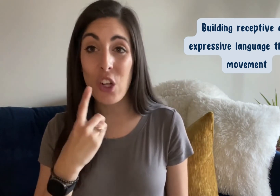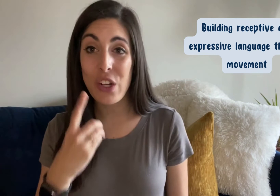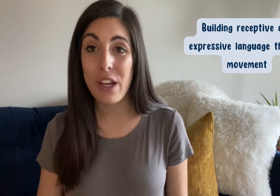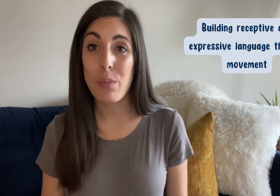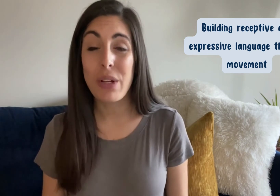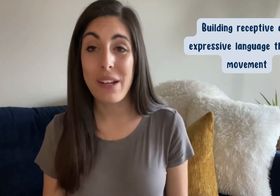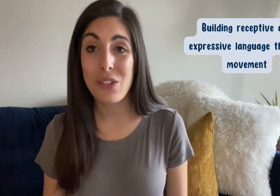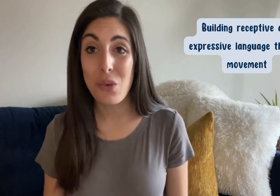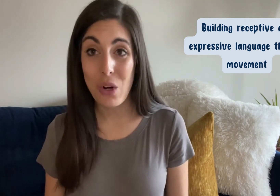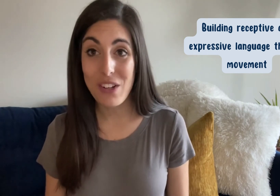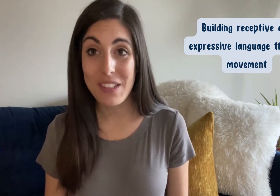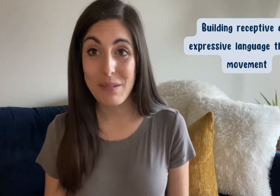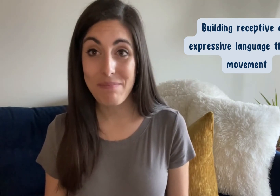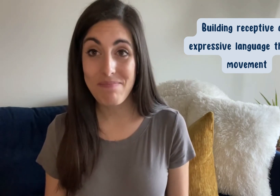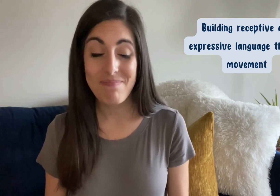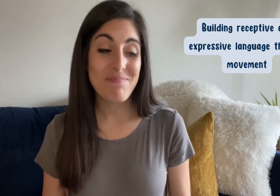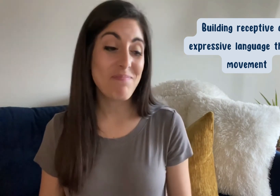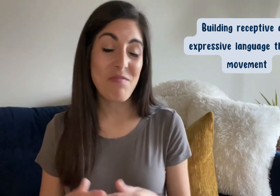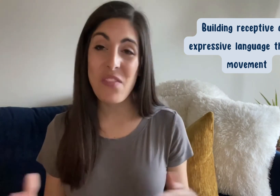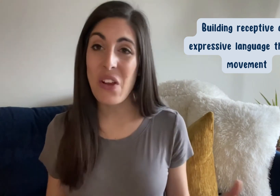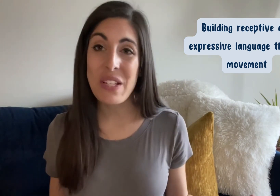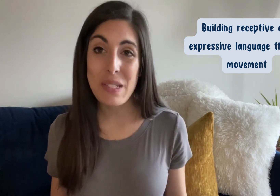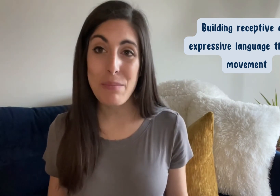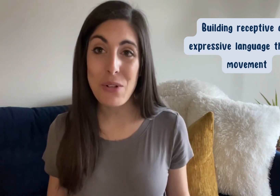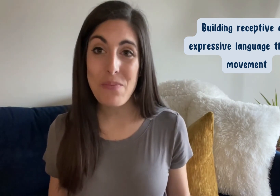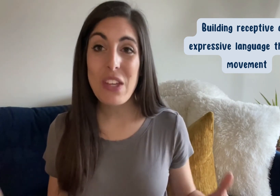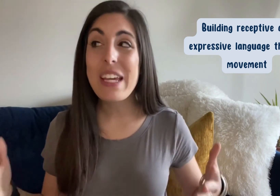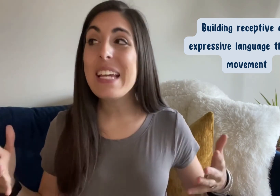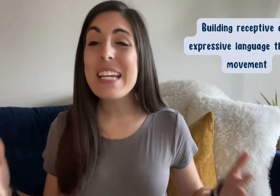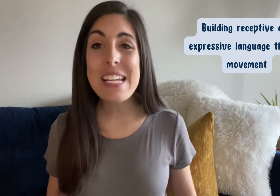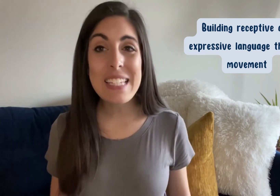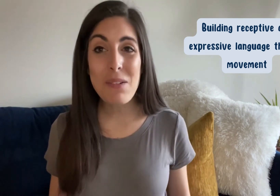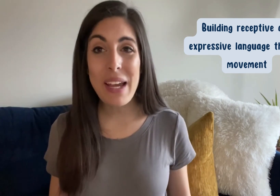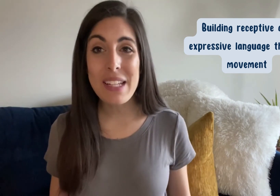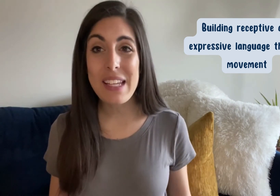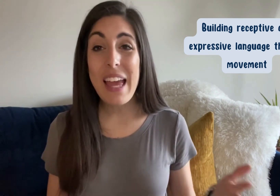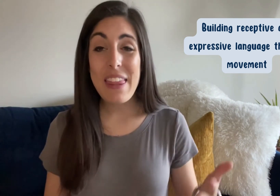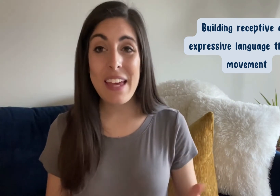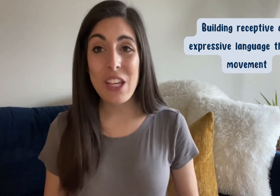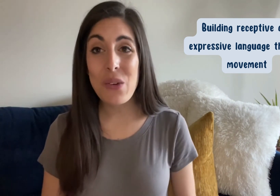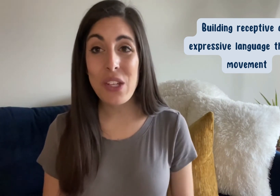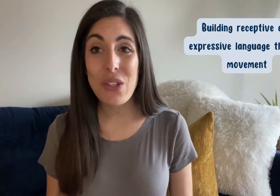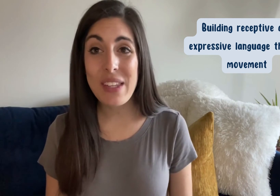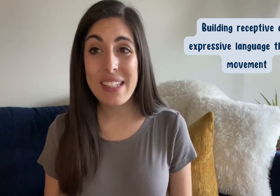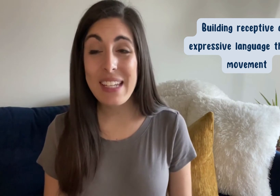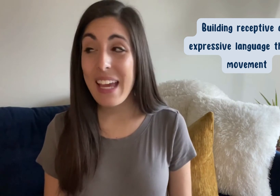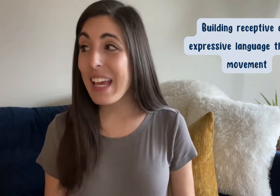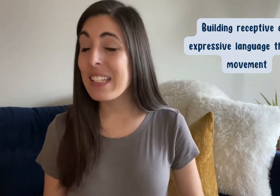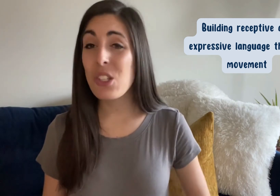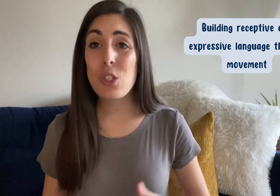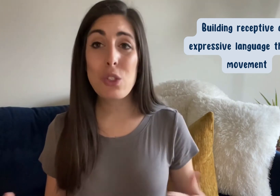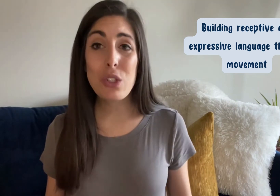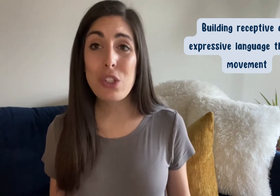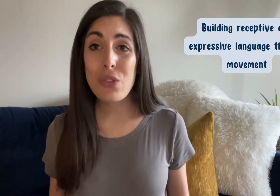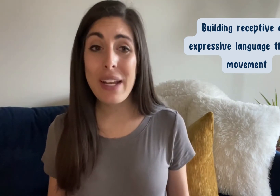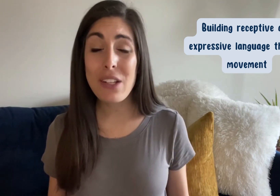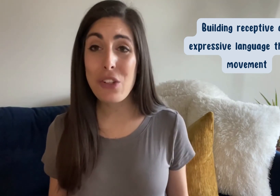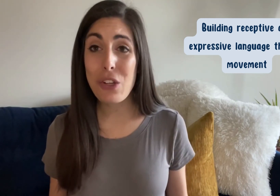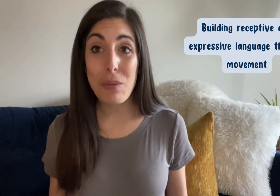how to pronounce the words. Very simple, easy ways that you can do this is as soon as you're ready to start communicating